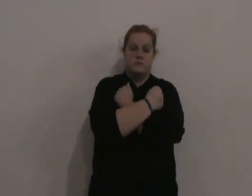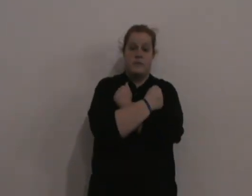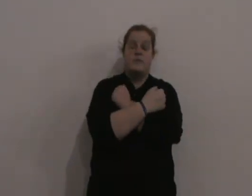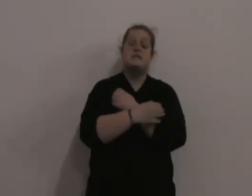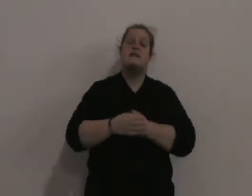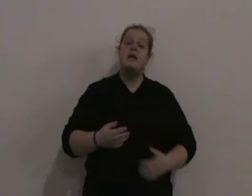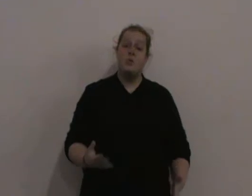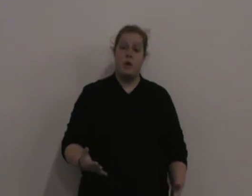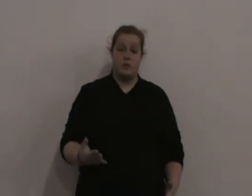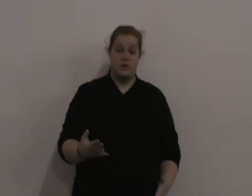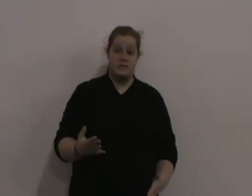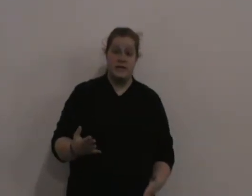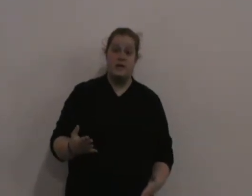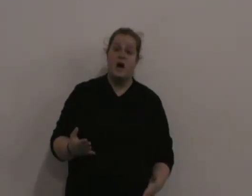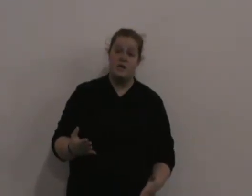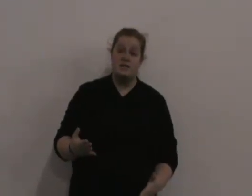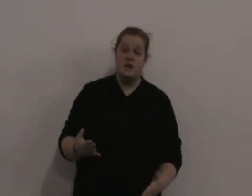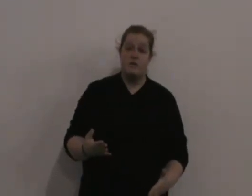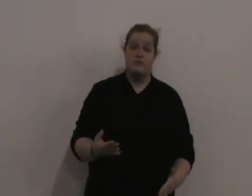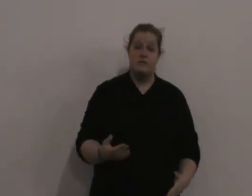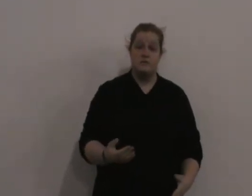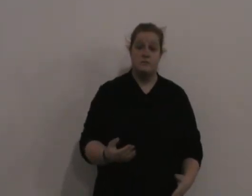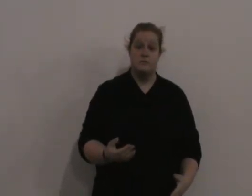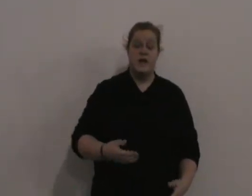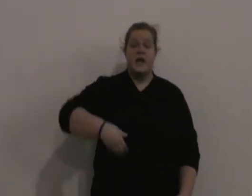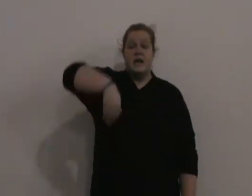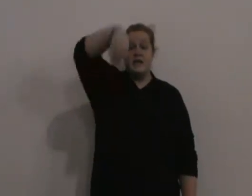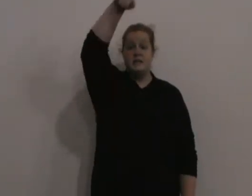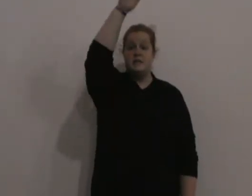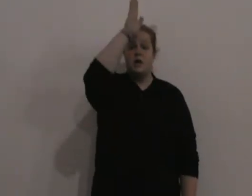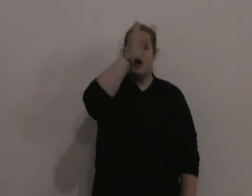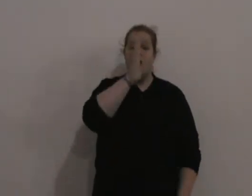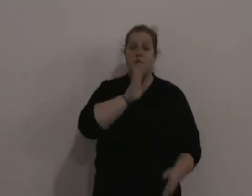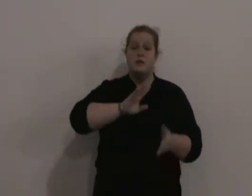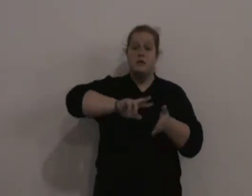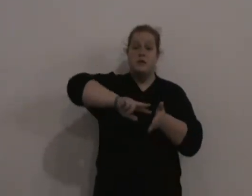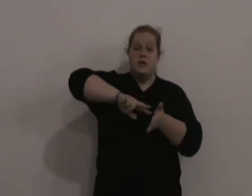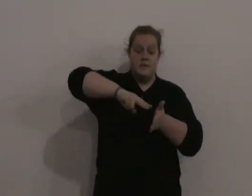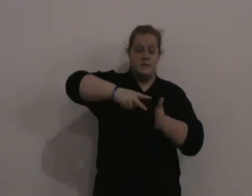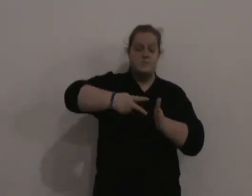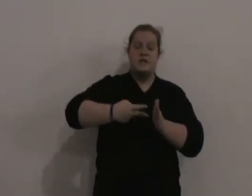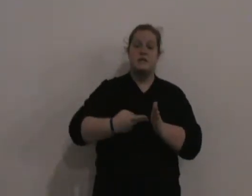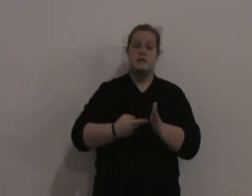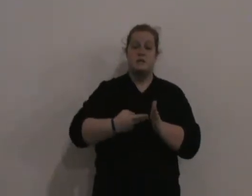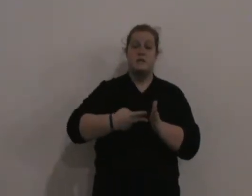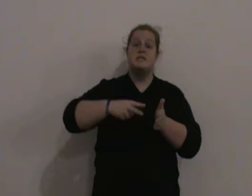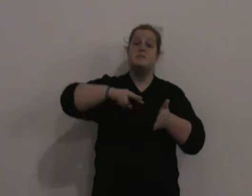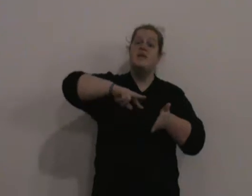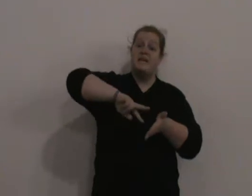The second way we're going to say God is love is God, and this is